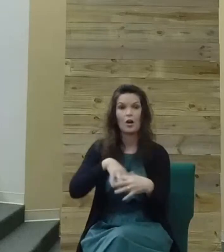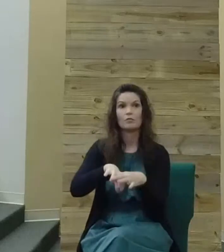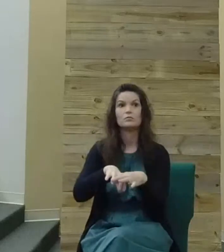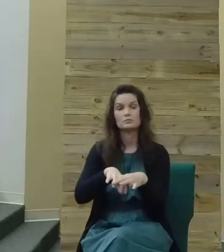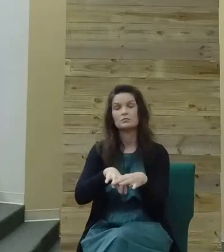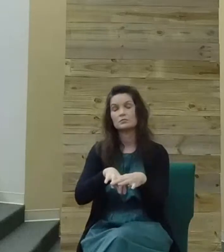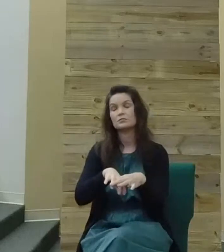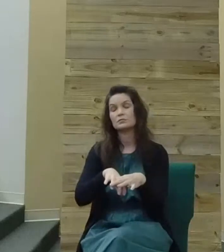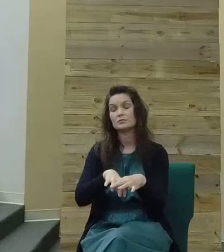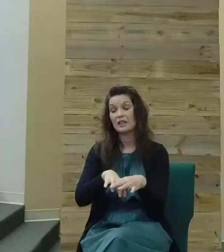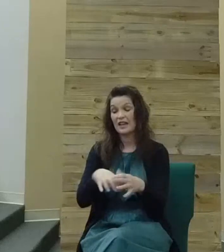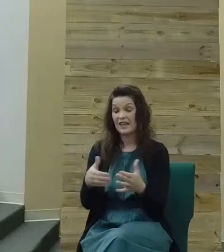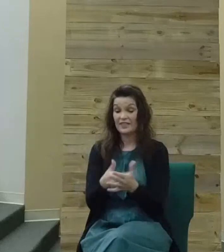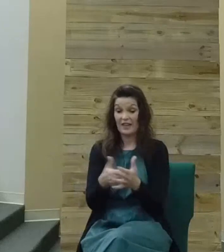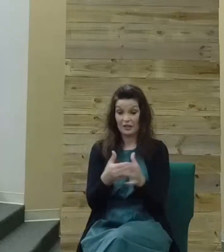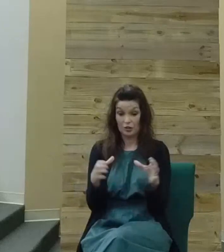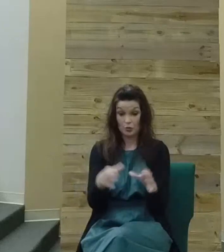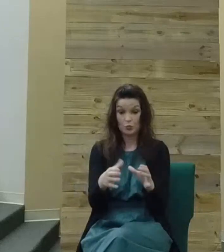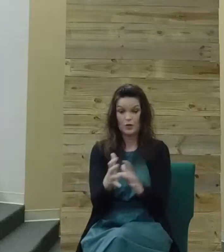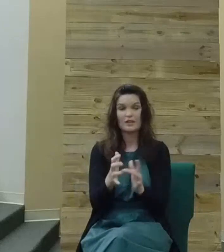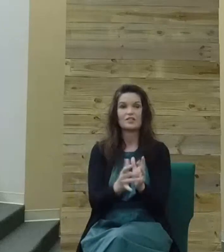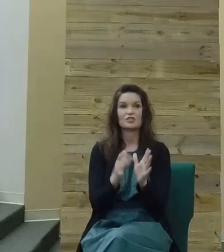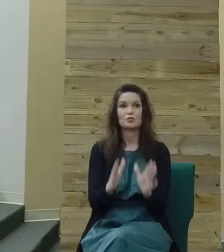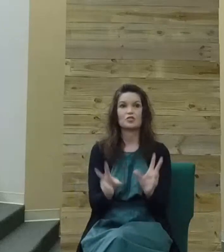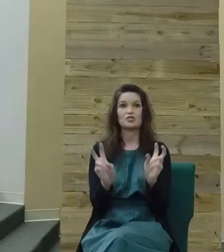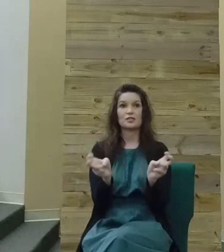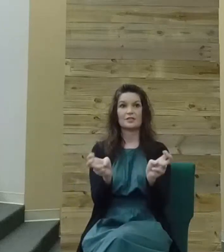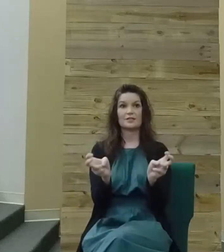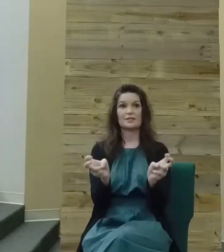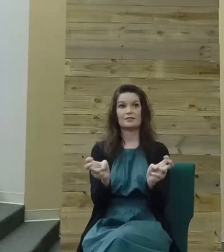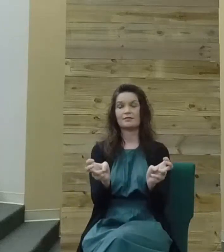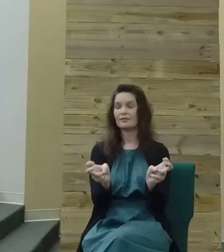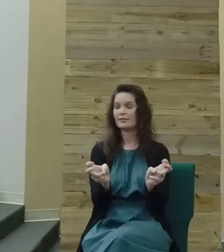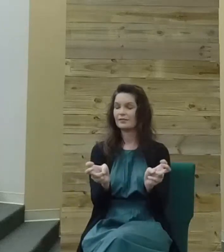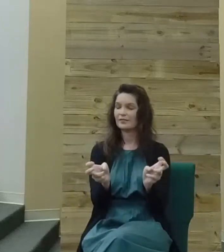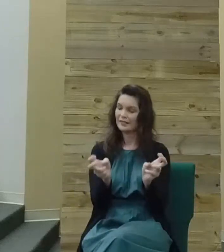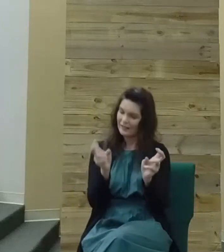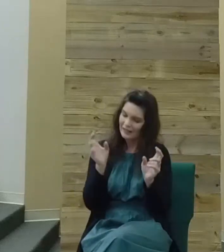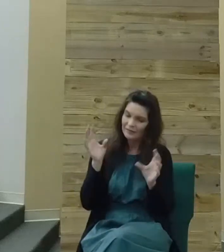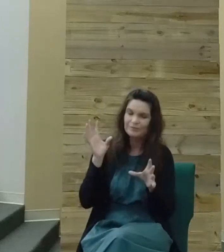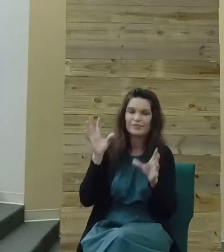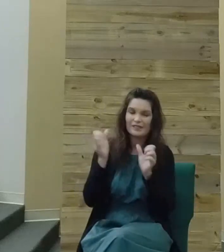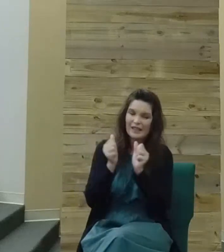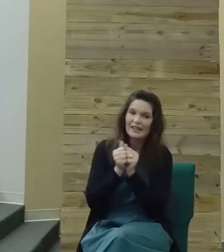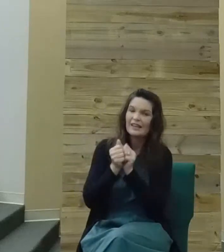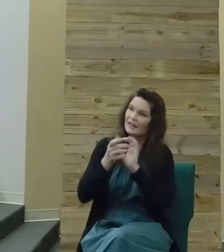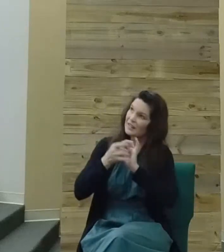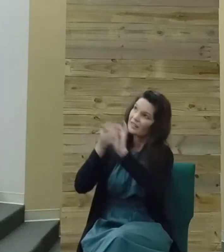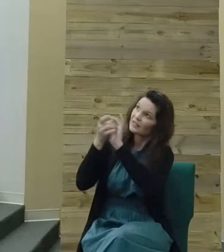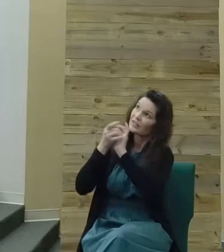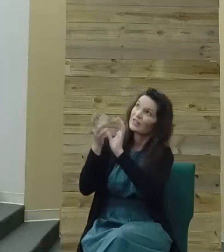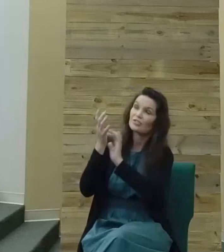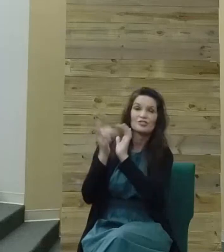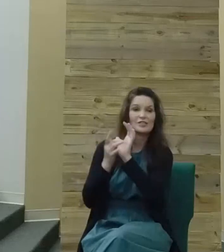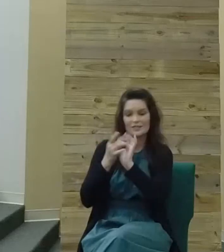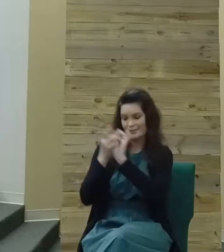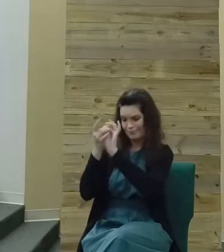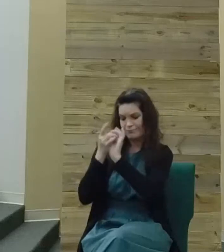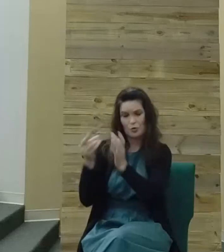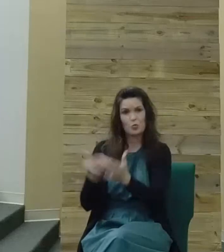those. And that new group is Christian. In Christ, we are made